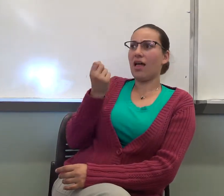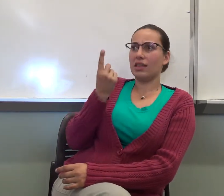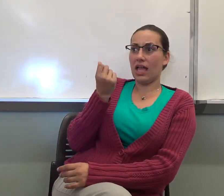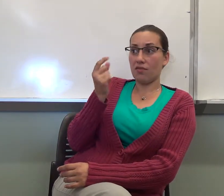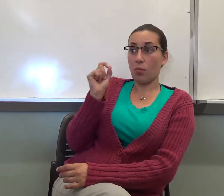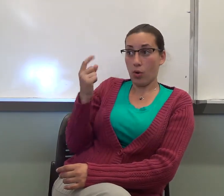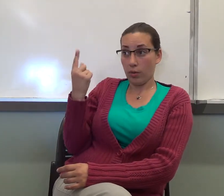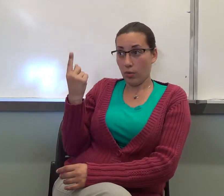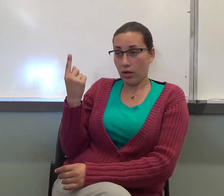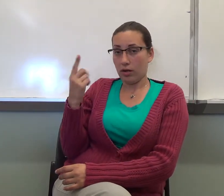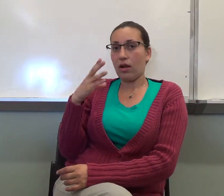11.2.